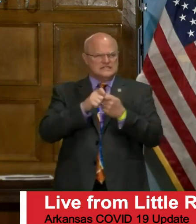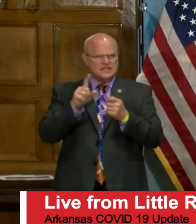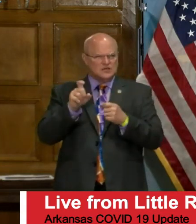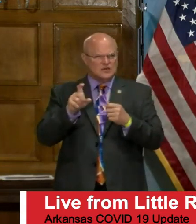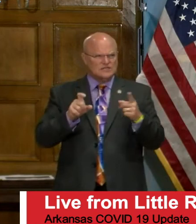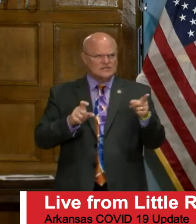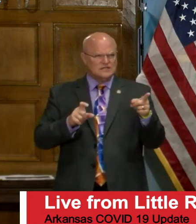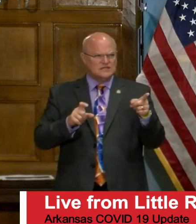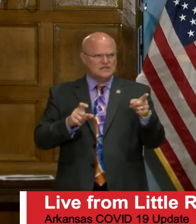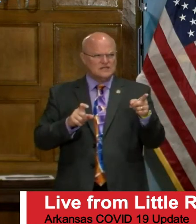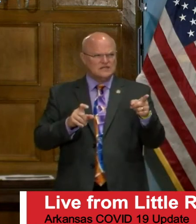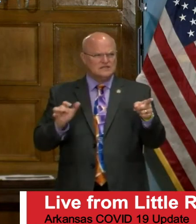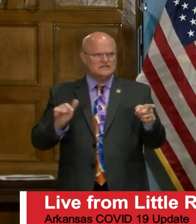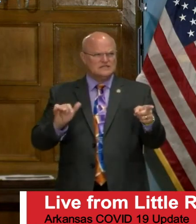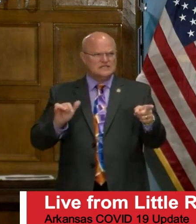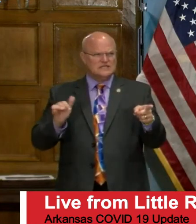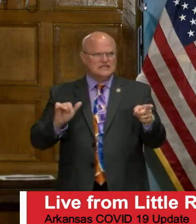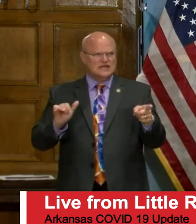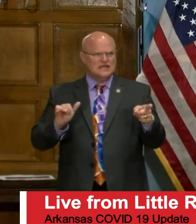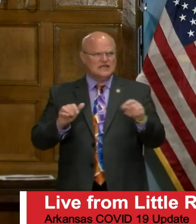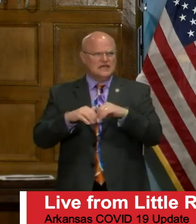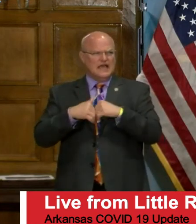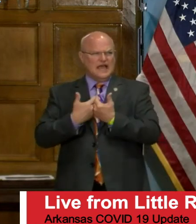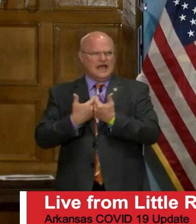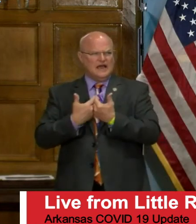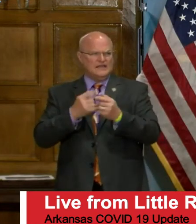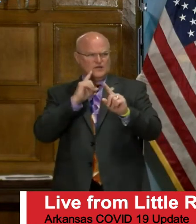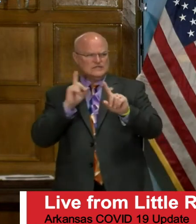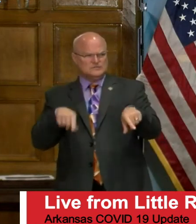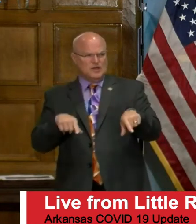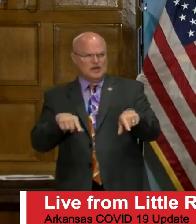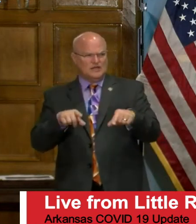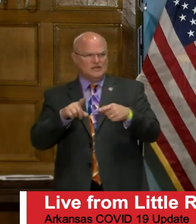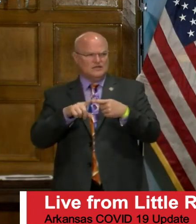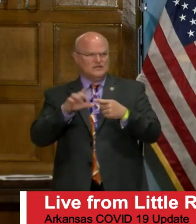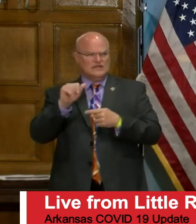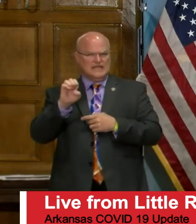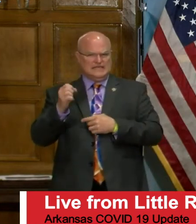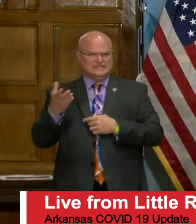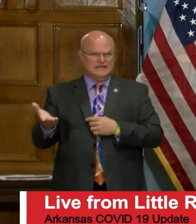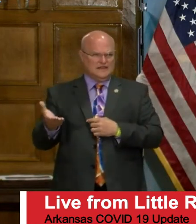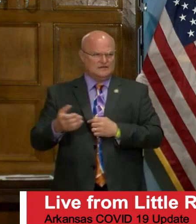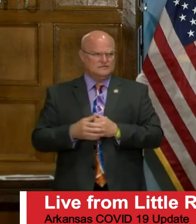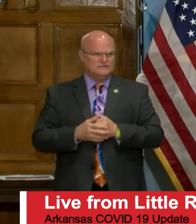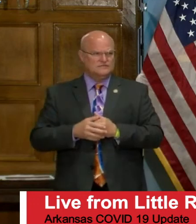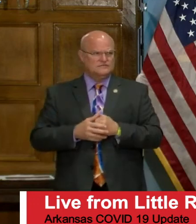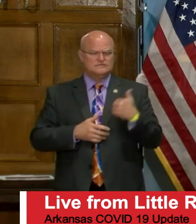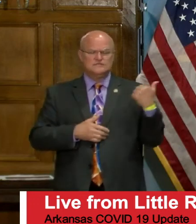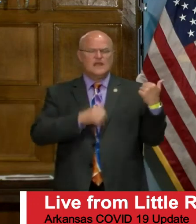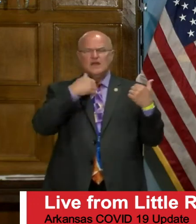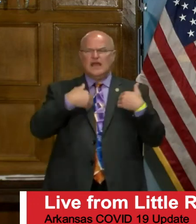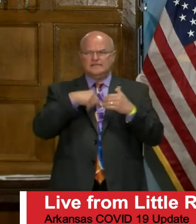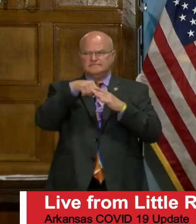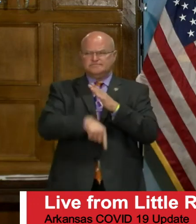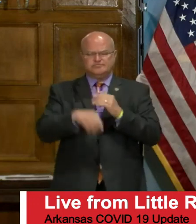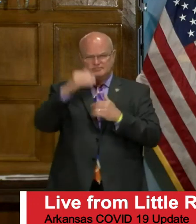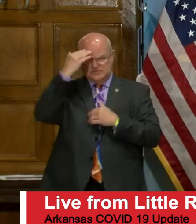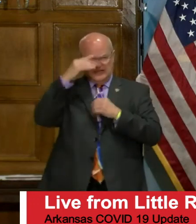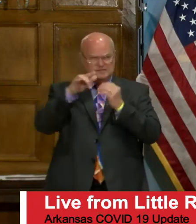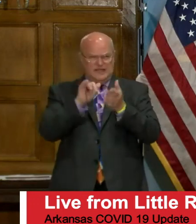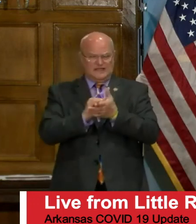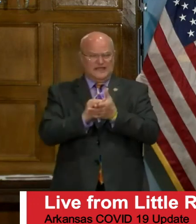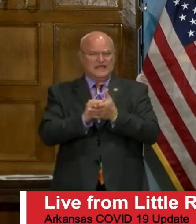the question? Just like how they're responding to the cases there. Like, I don't have detailed knowledge